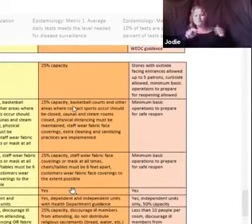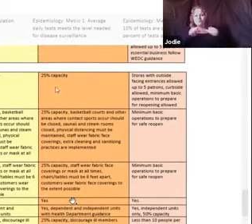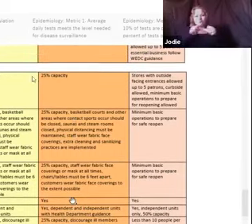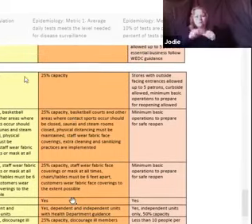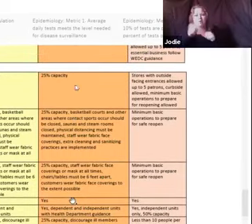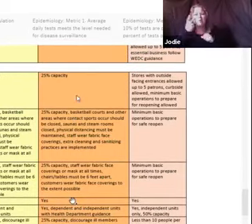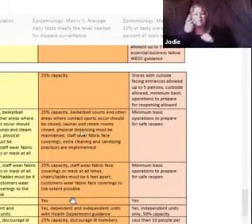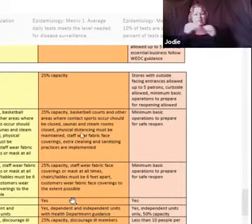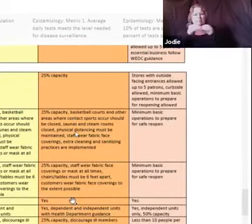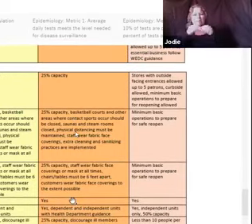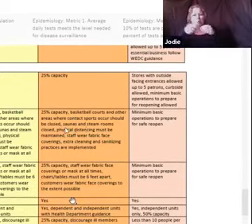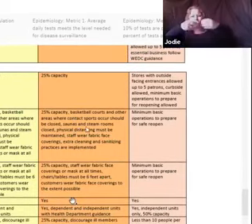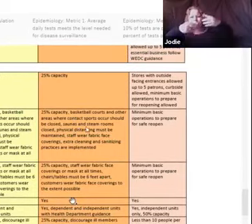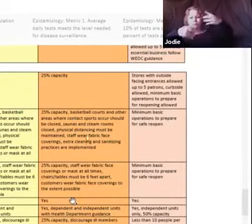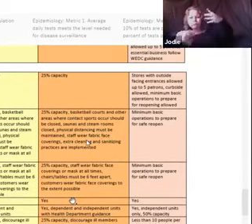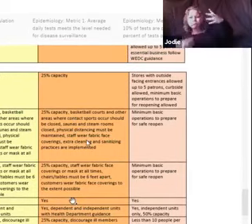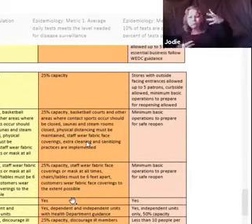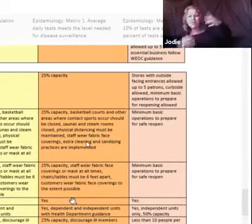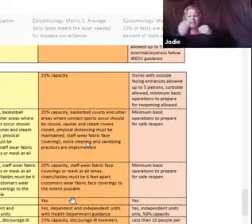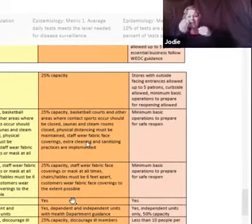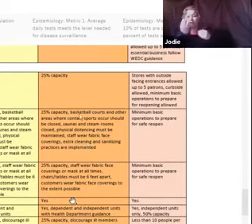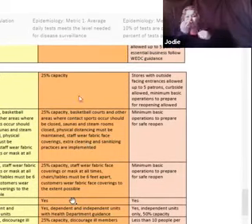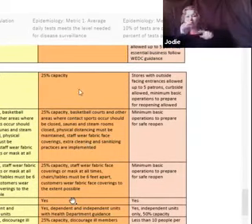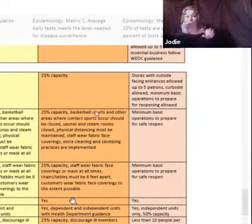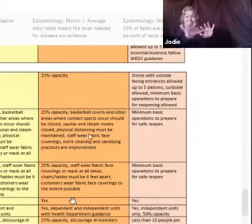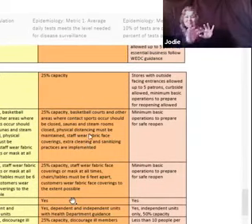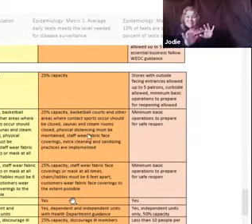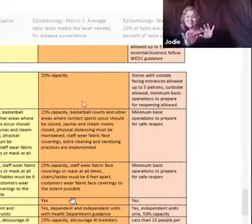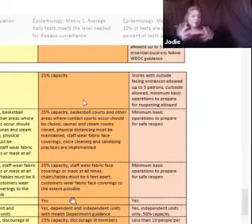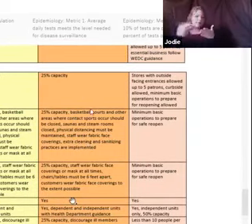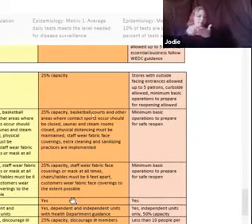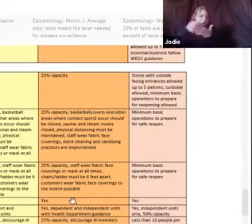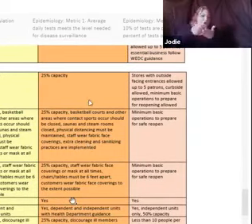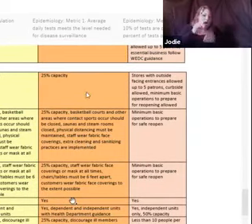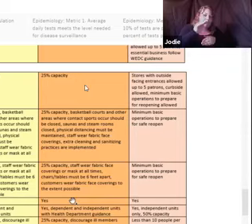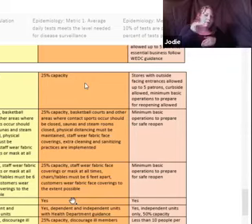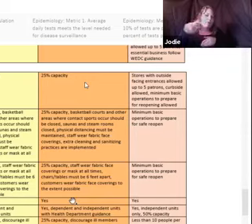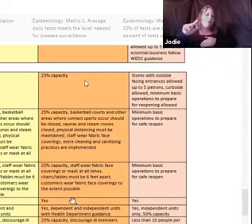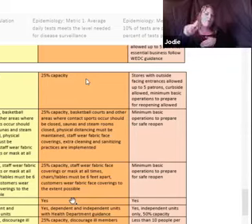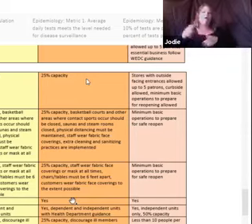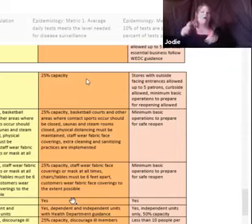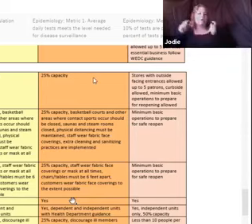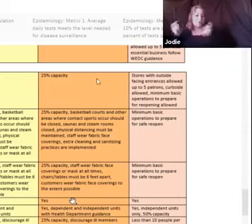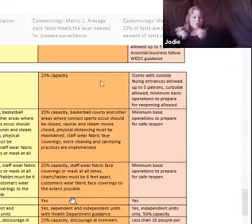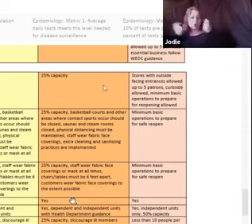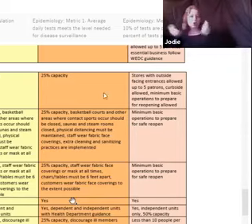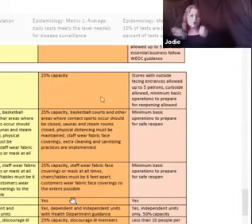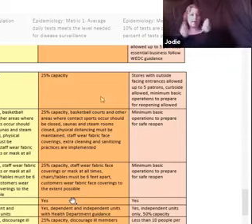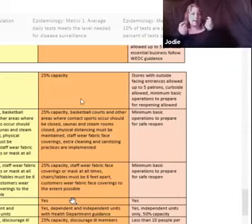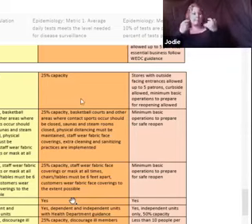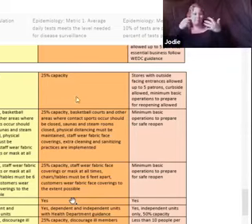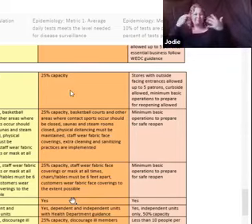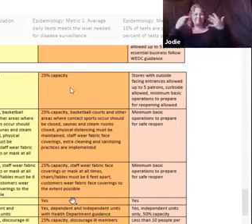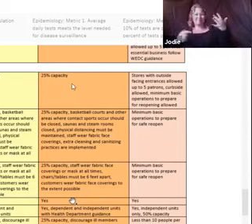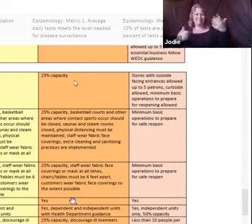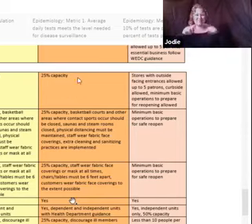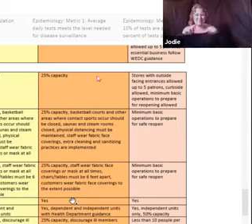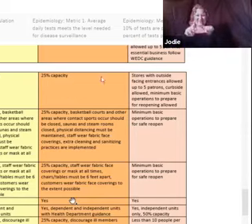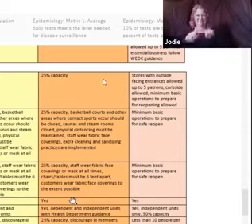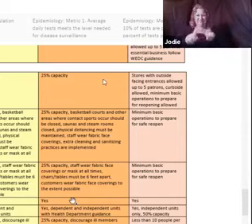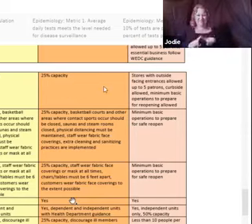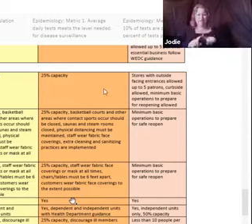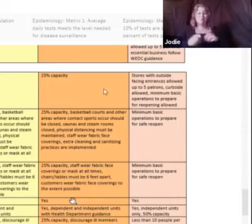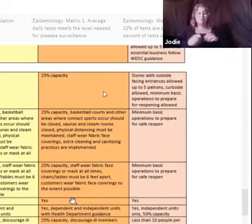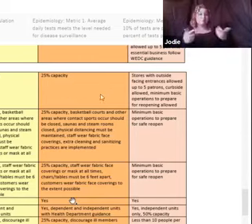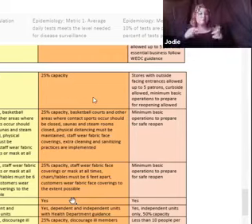recreation, shopping malls, gyms, things like that. If you have more questions about that and you work in that space, certainly reach out to us and